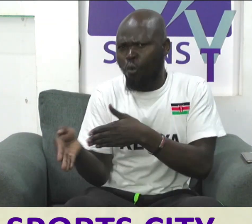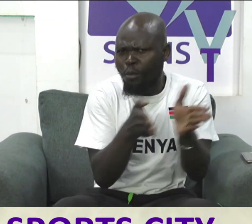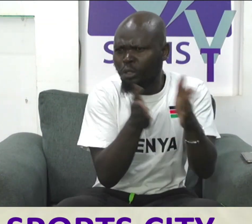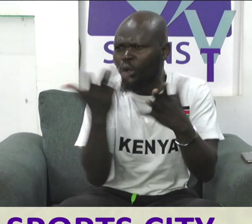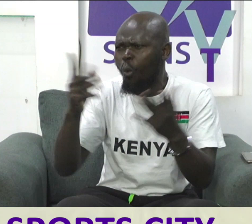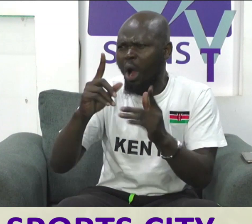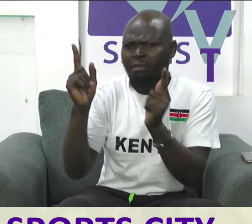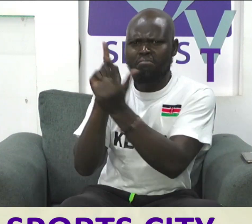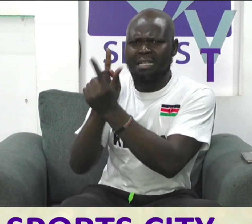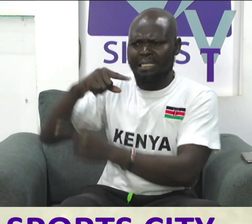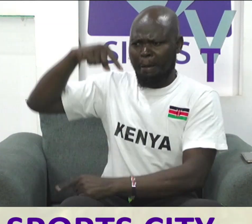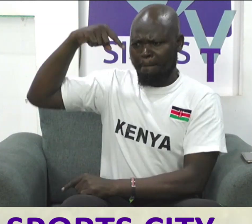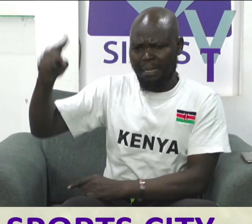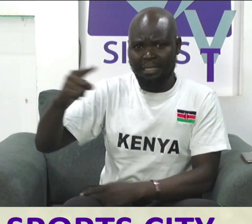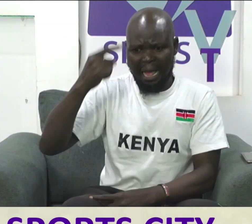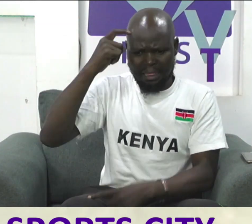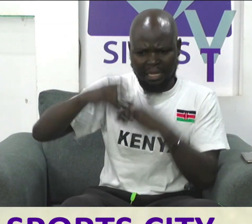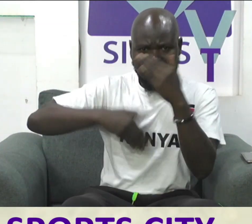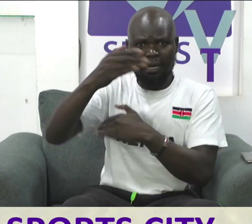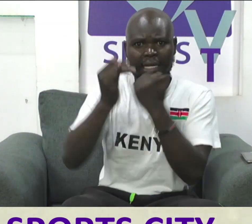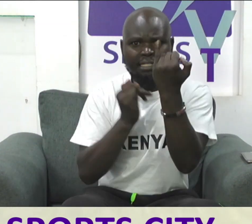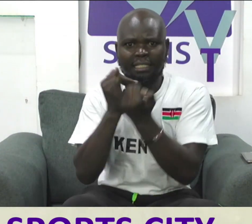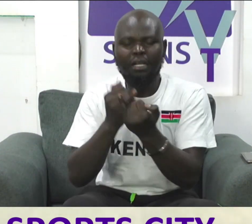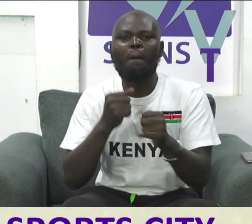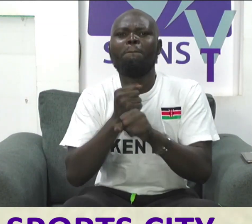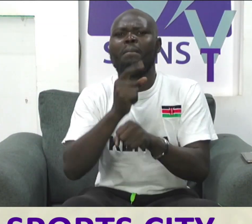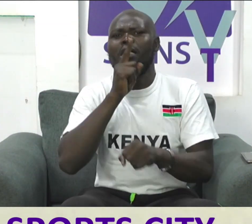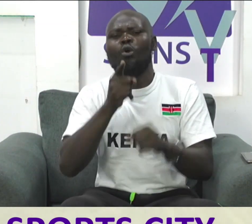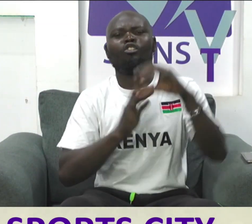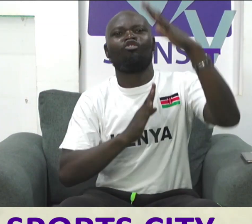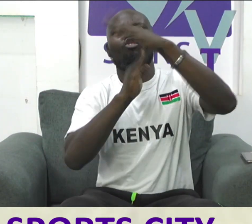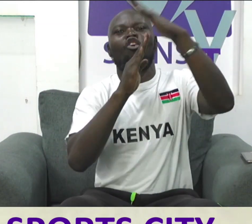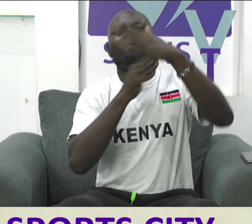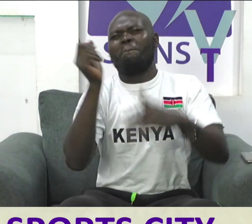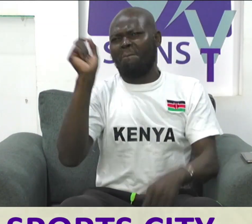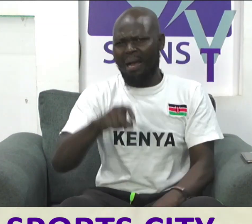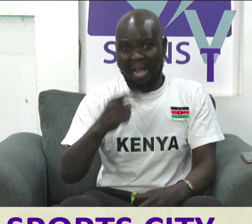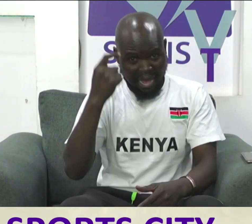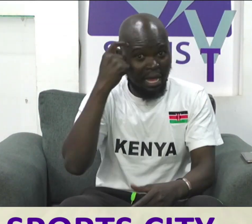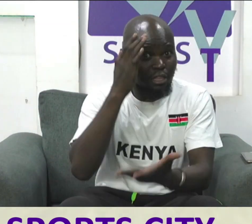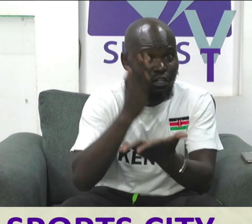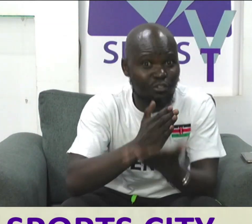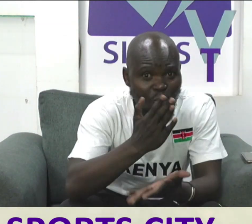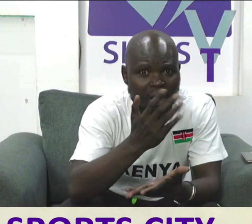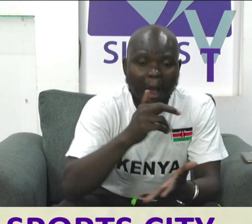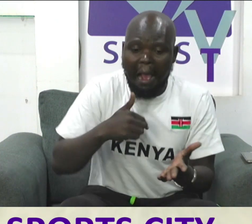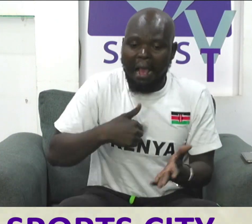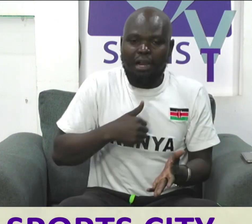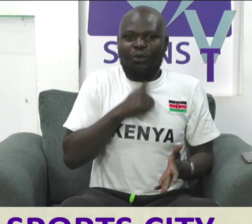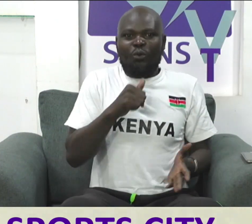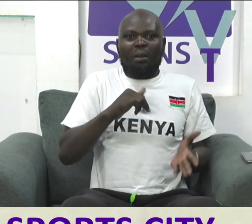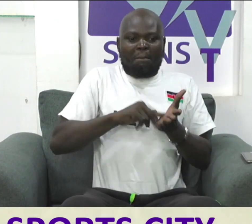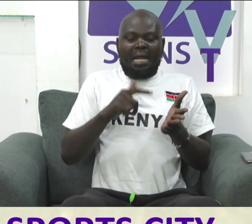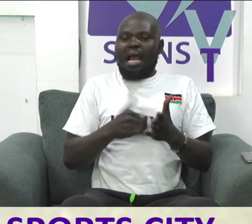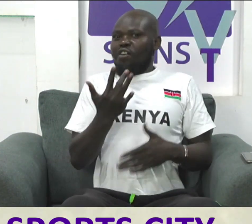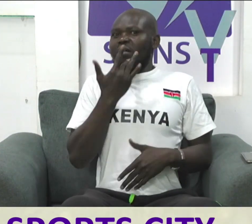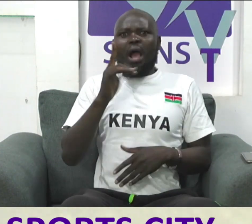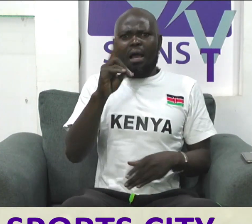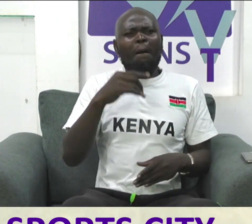So that means if Gor Mahia meets the next team and they win, that means Gor Mahia will go back to the top of the